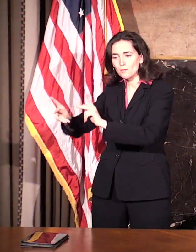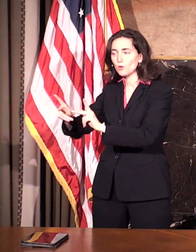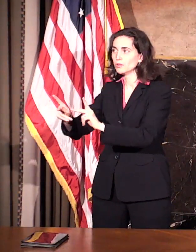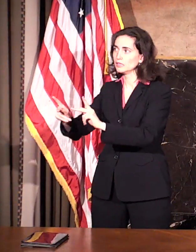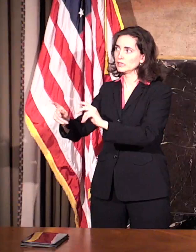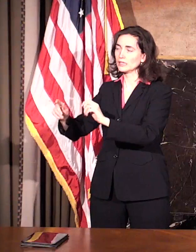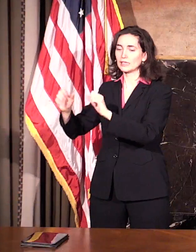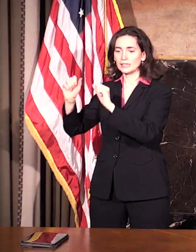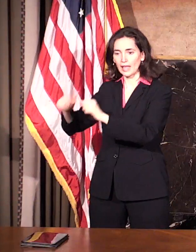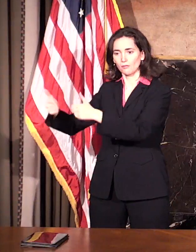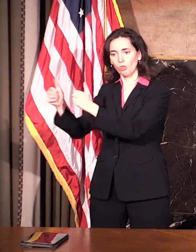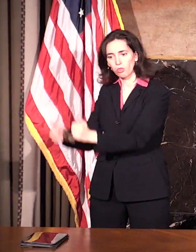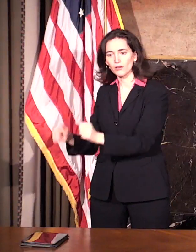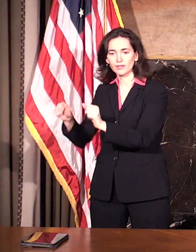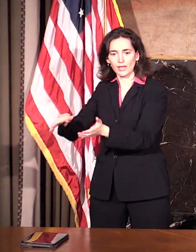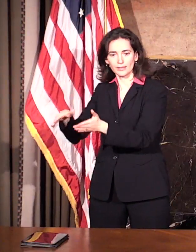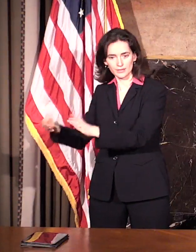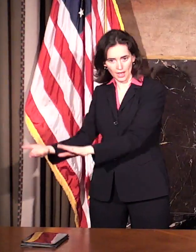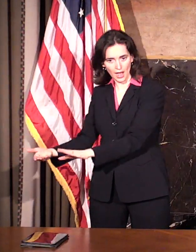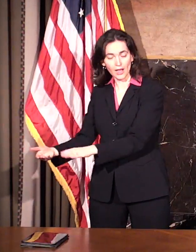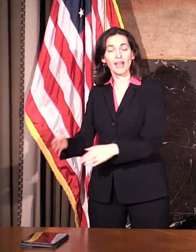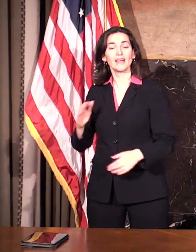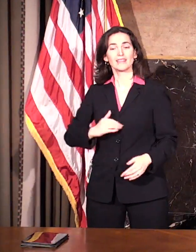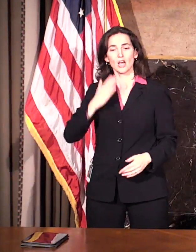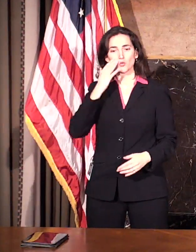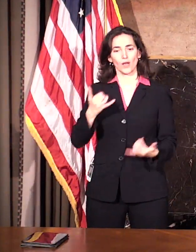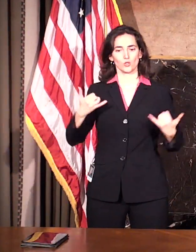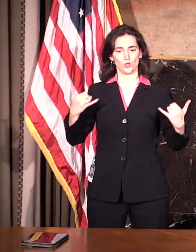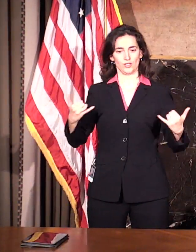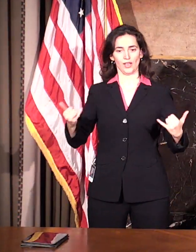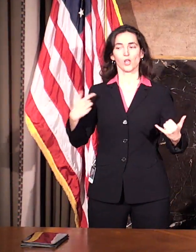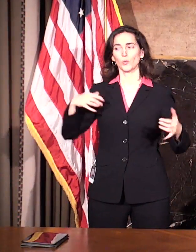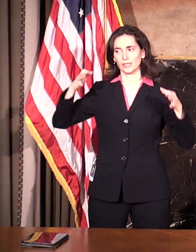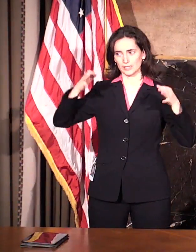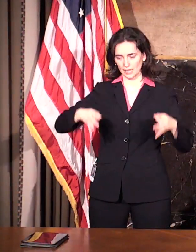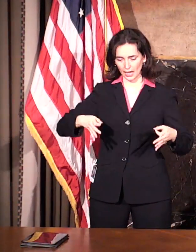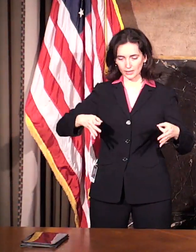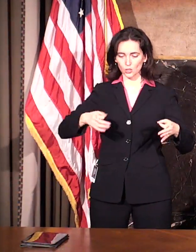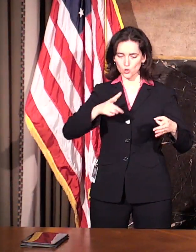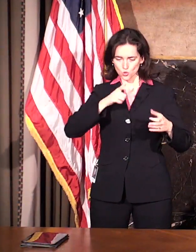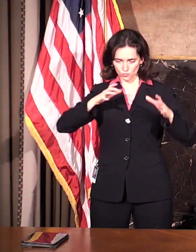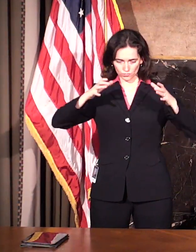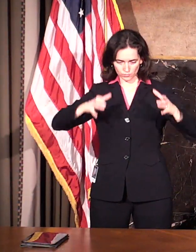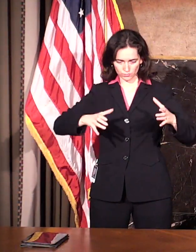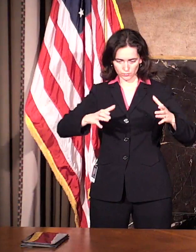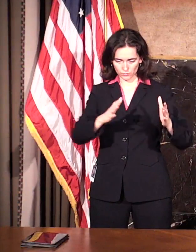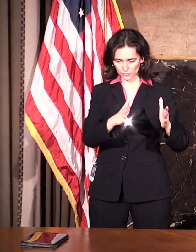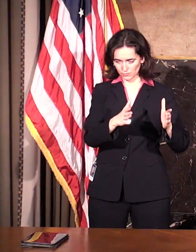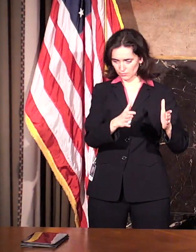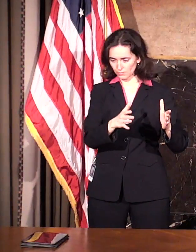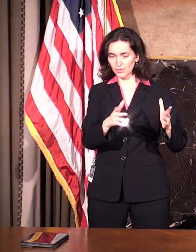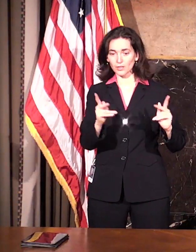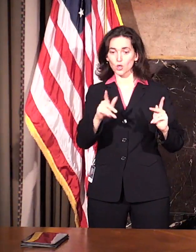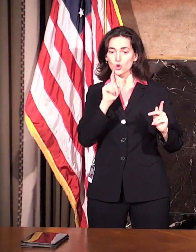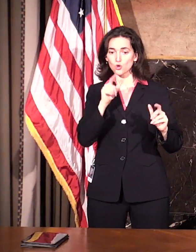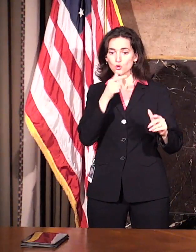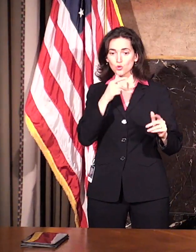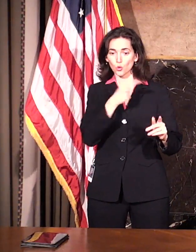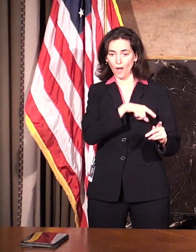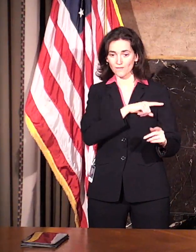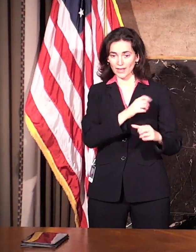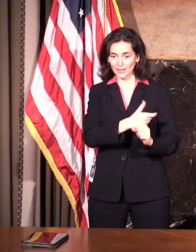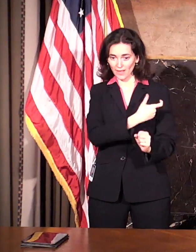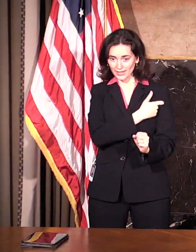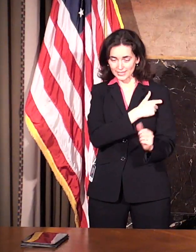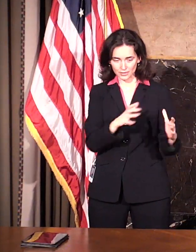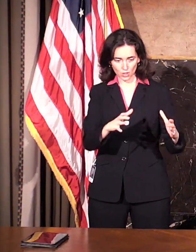complications, and that's part of what informed today's decision to extend it to those age groups who do have one or more of those underlying